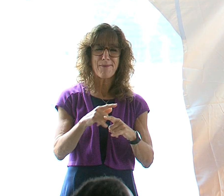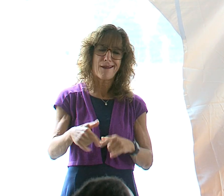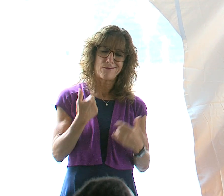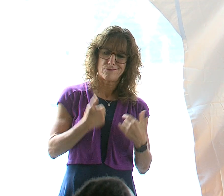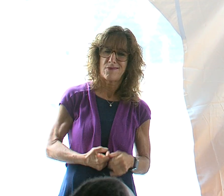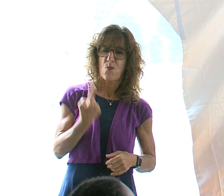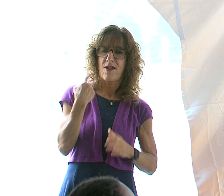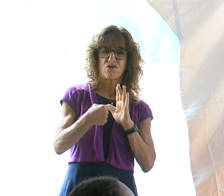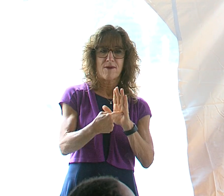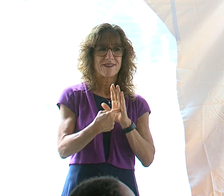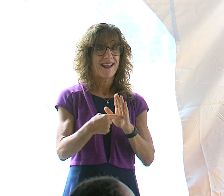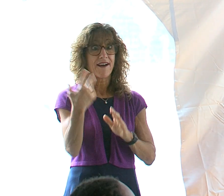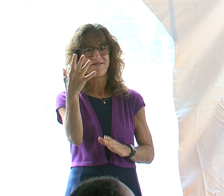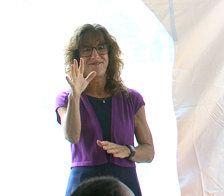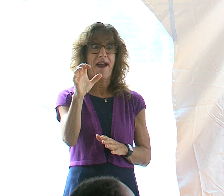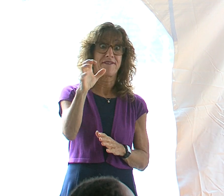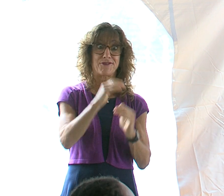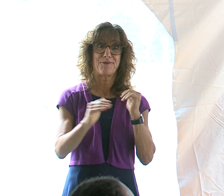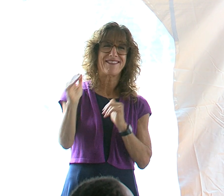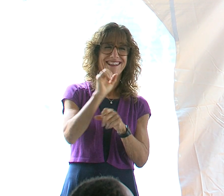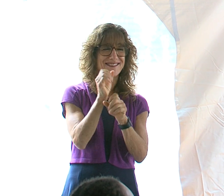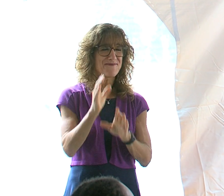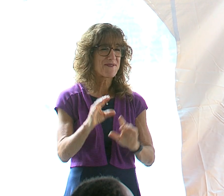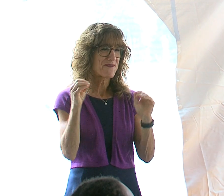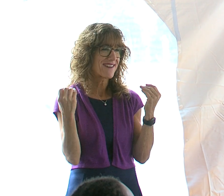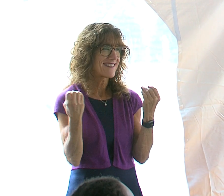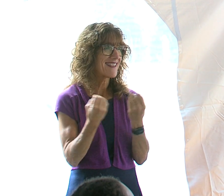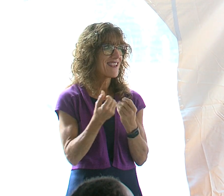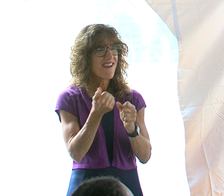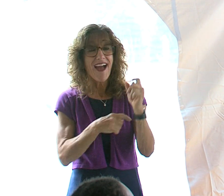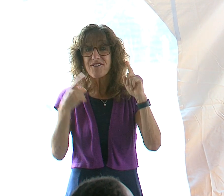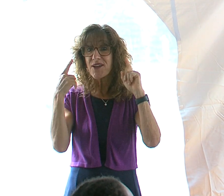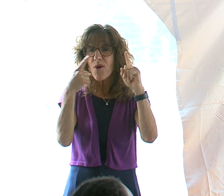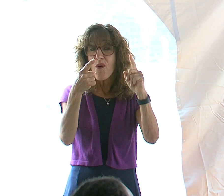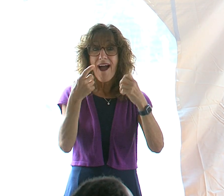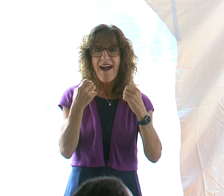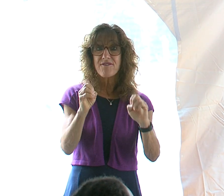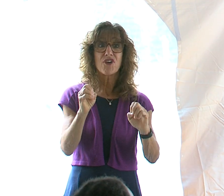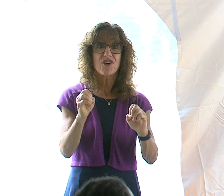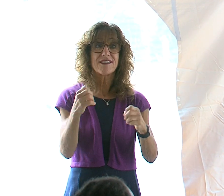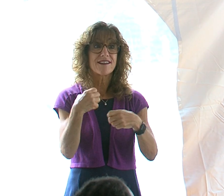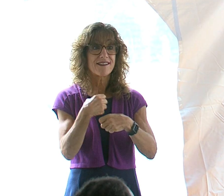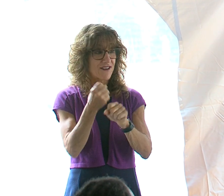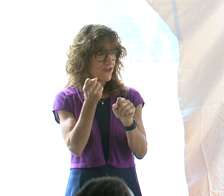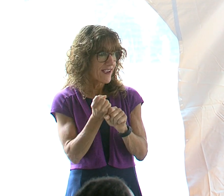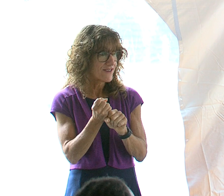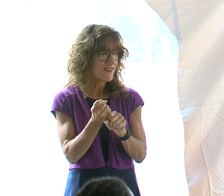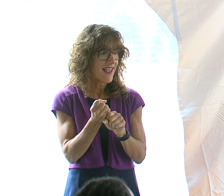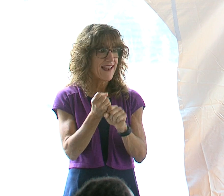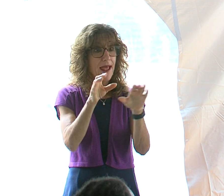one representative of a 500-plus employee organization whose every goal and effort relates to the creation